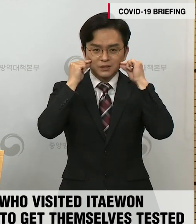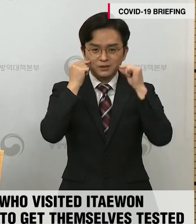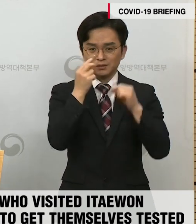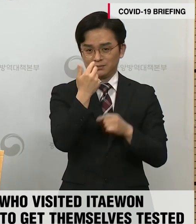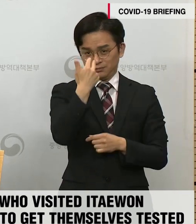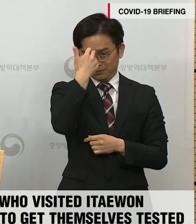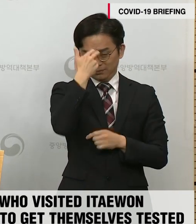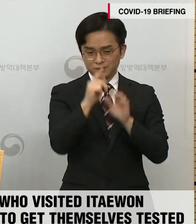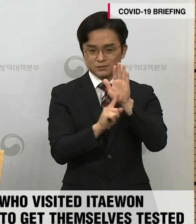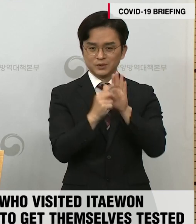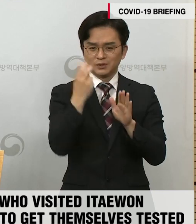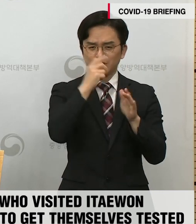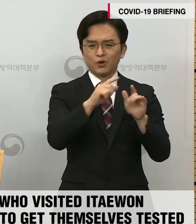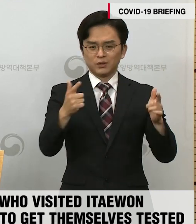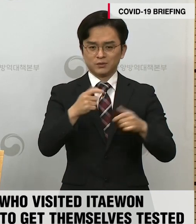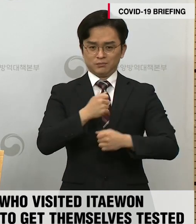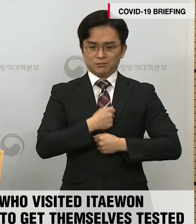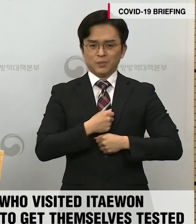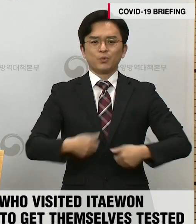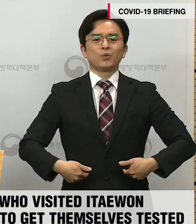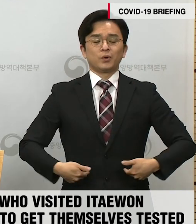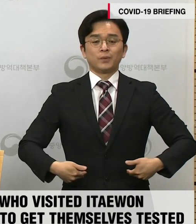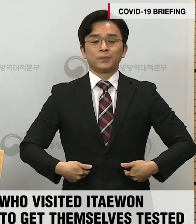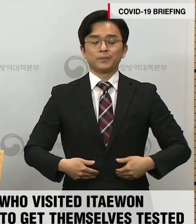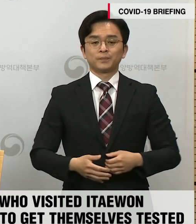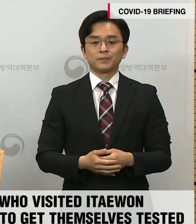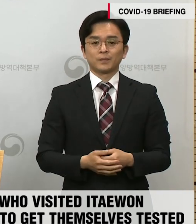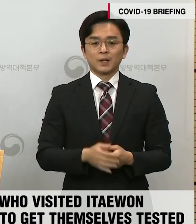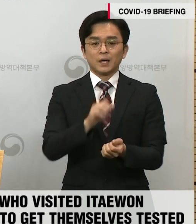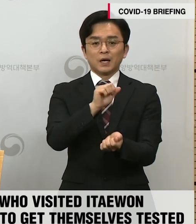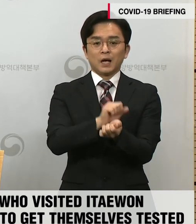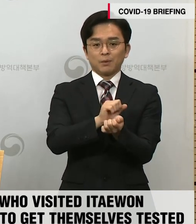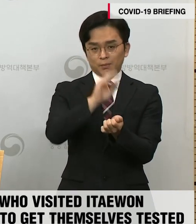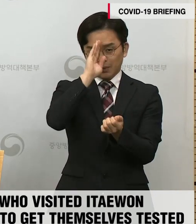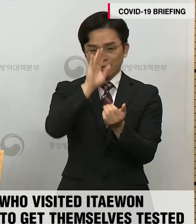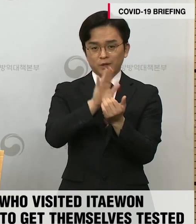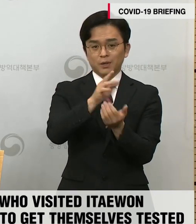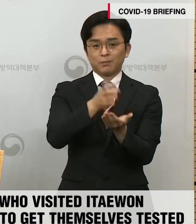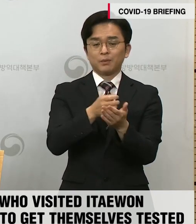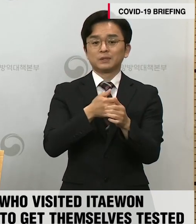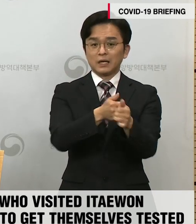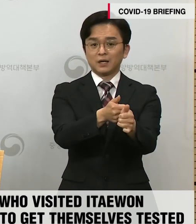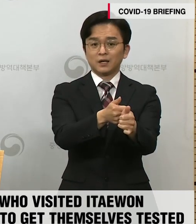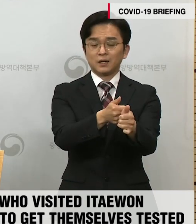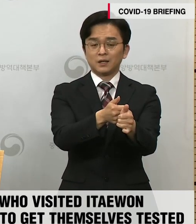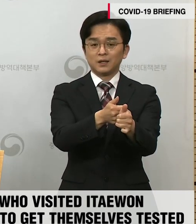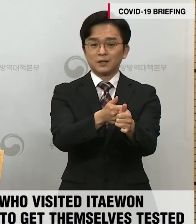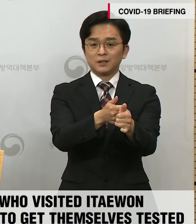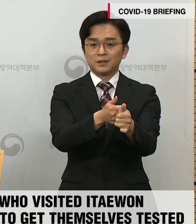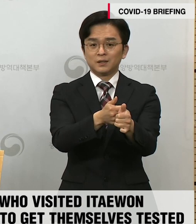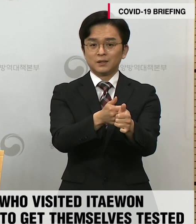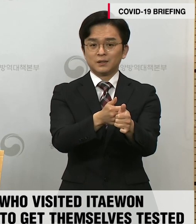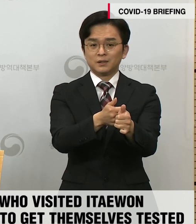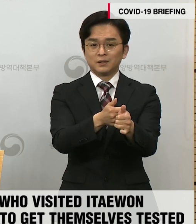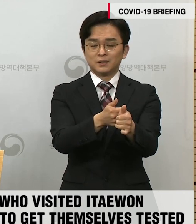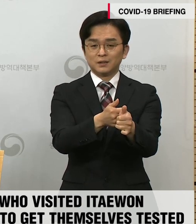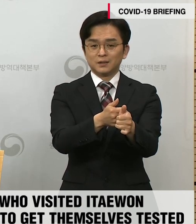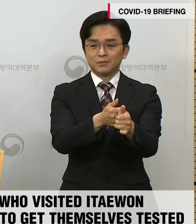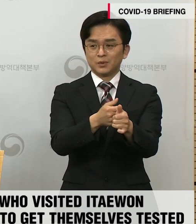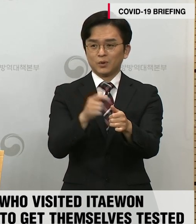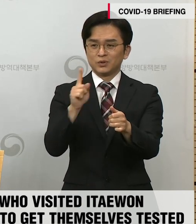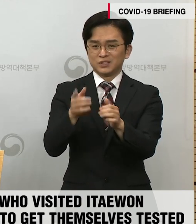open, they need to comply with the guidelines. And also, the municipalities have put in